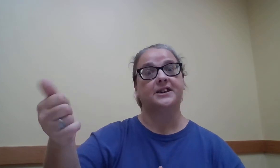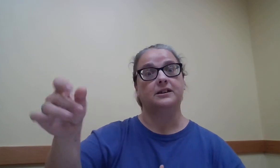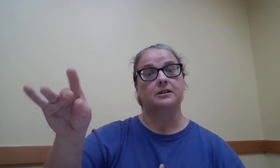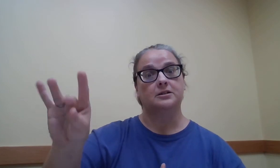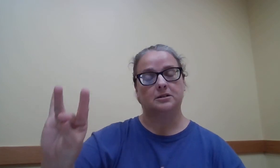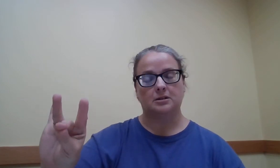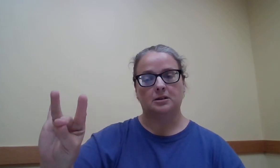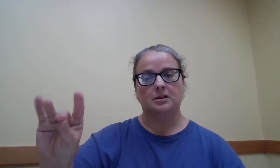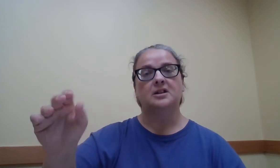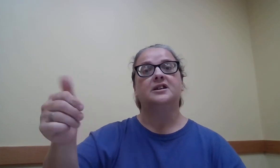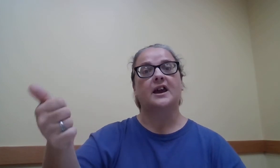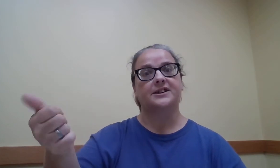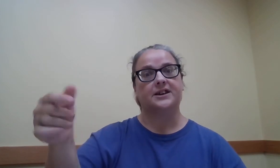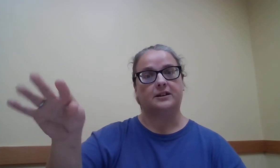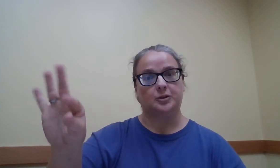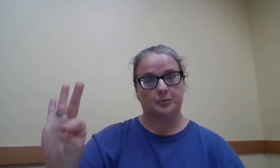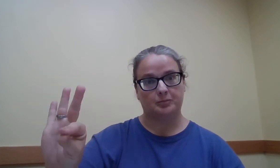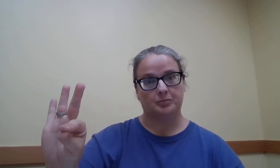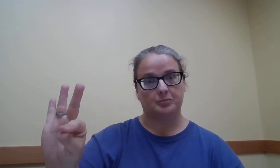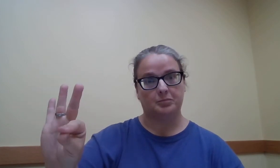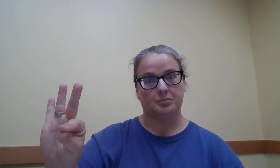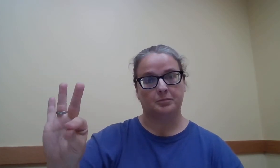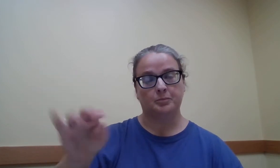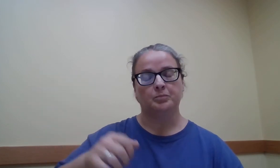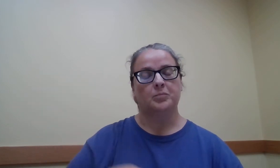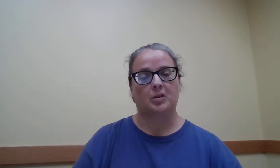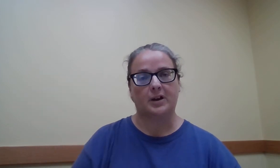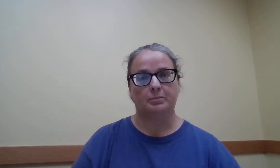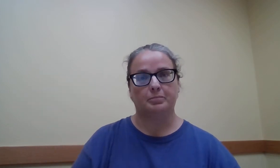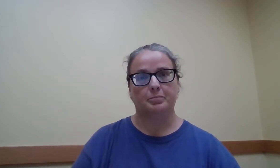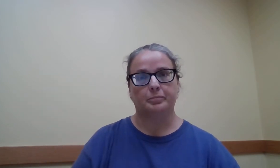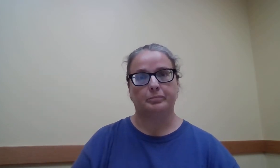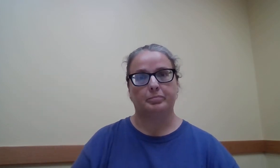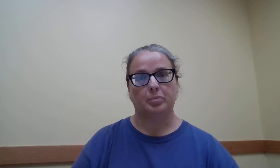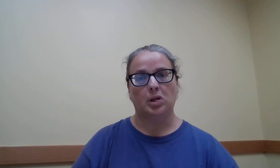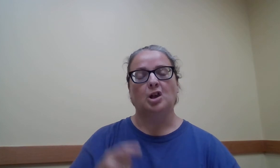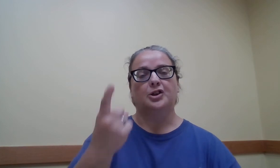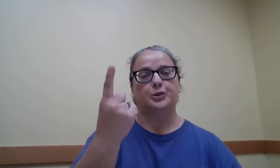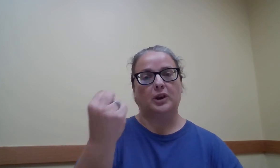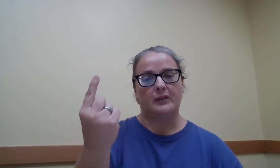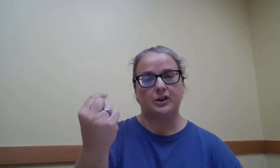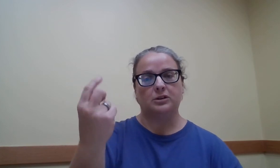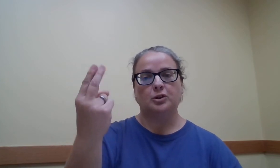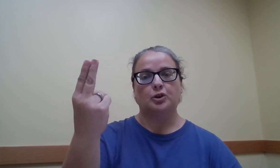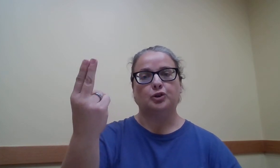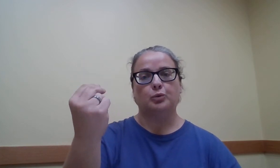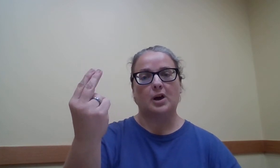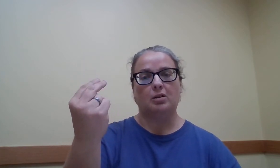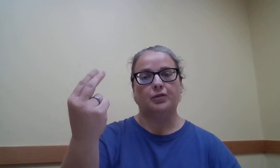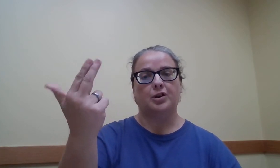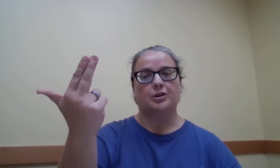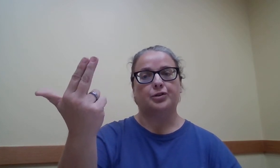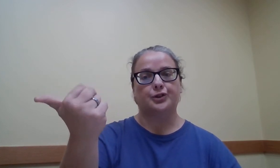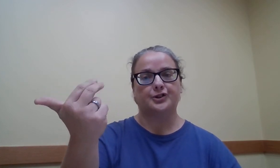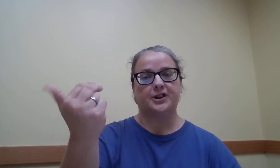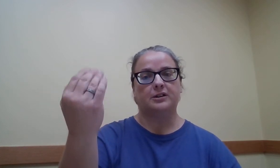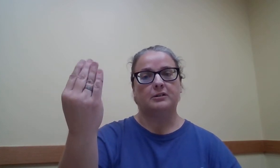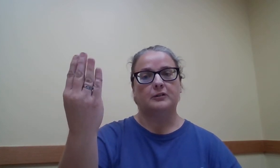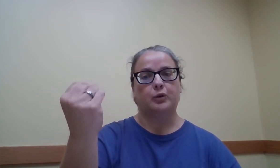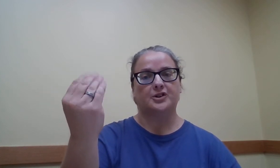18, 19, okay? So 11, 12, 13,